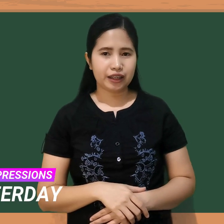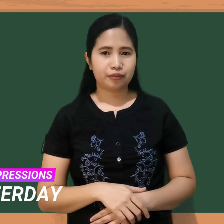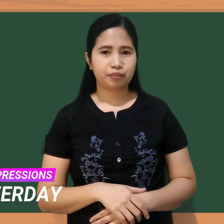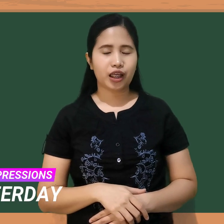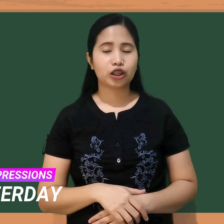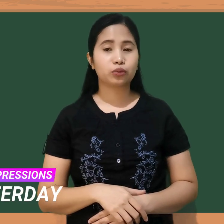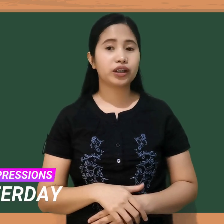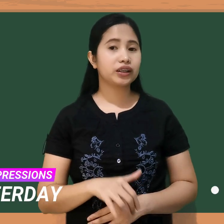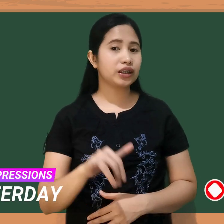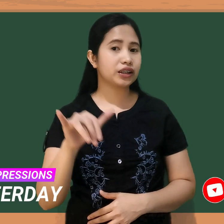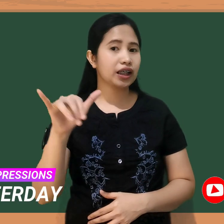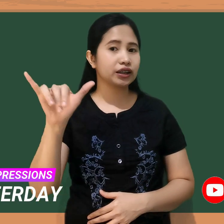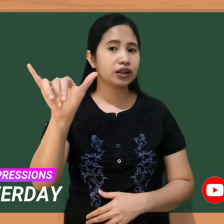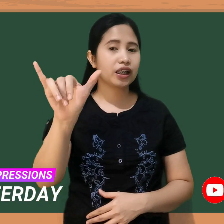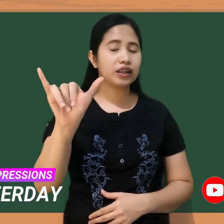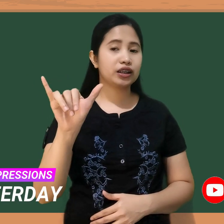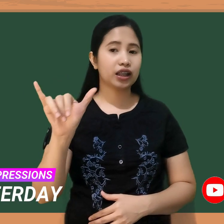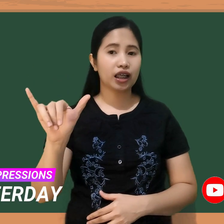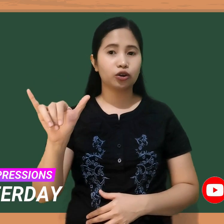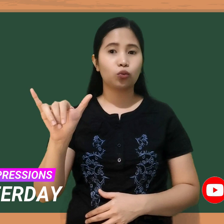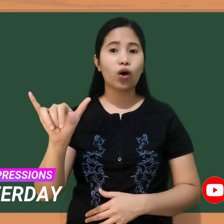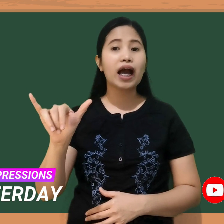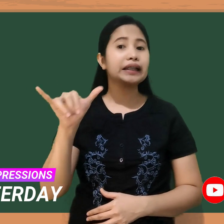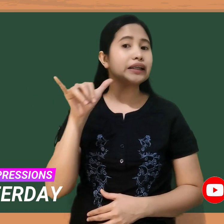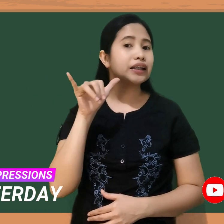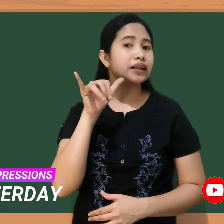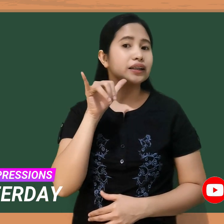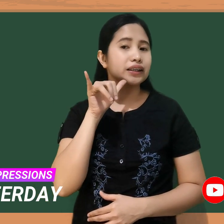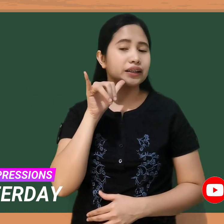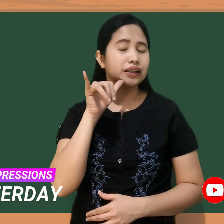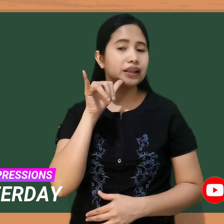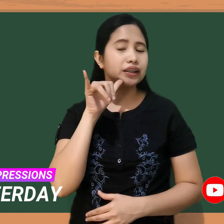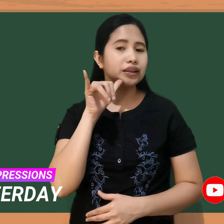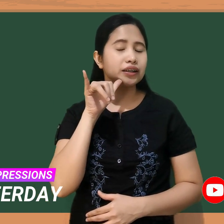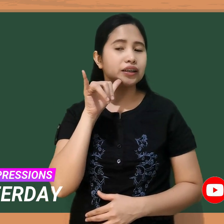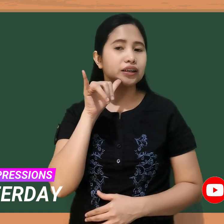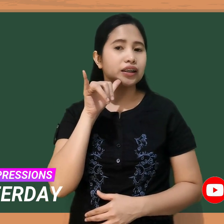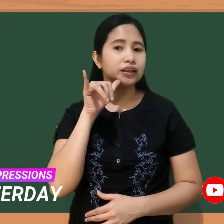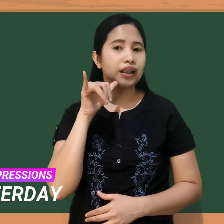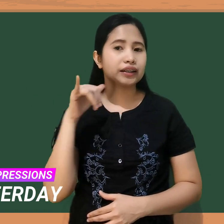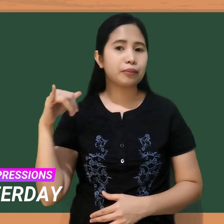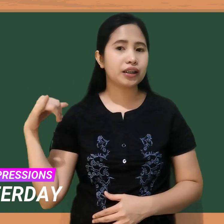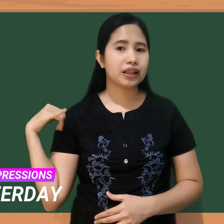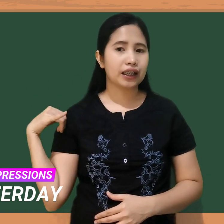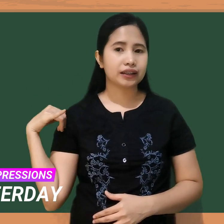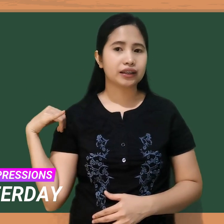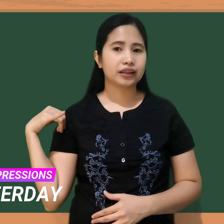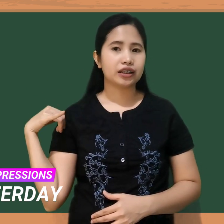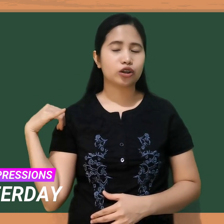Yesterday. Next word is yesterday. Initial letter Y. Sa chin. Then, sa balikat. Yan, sa